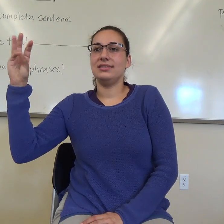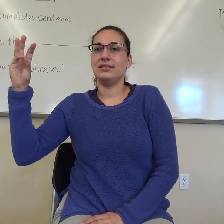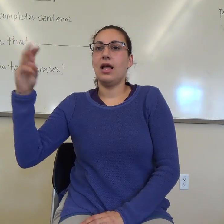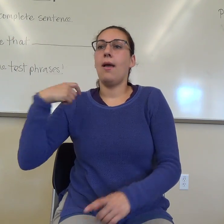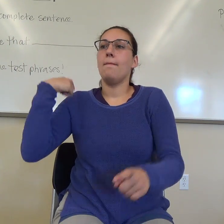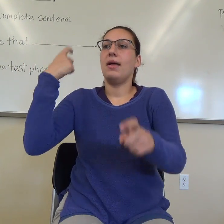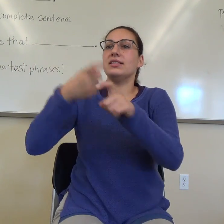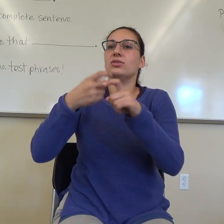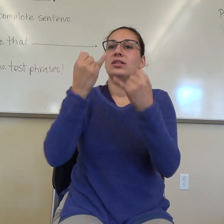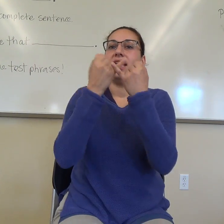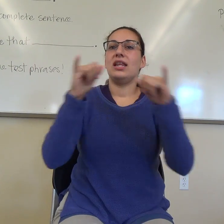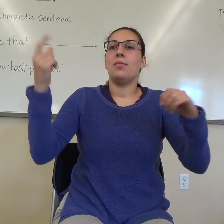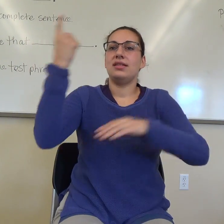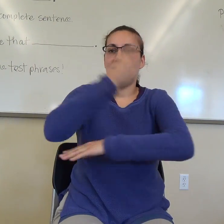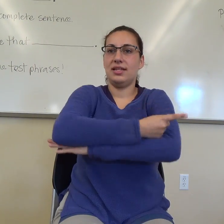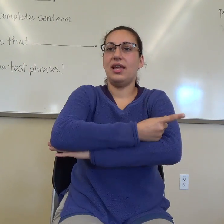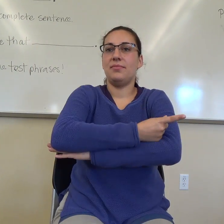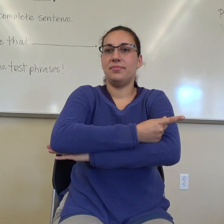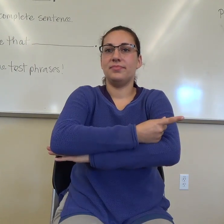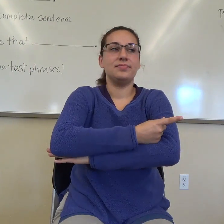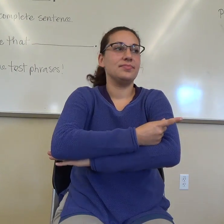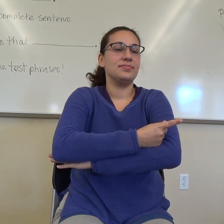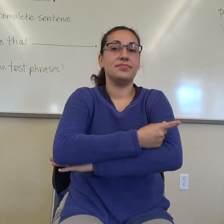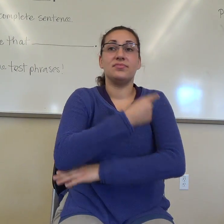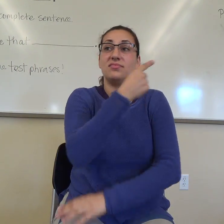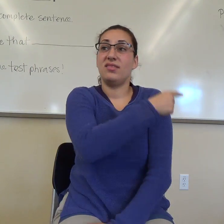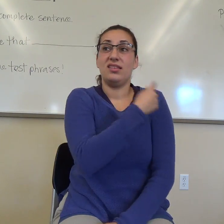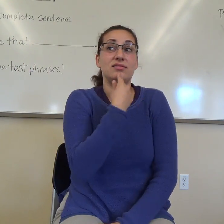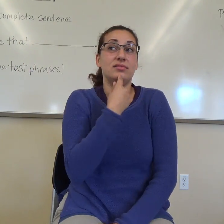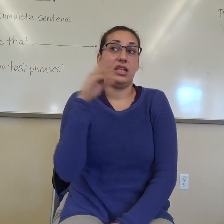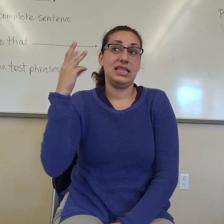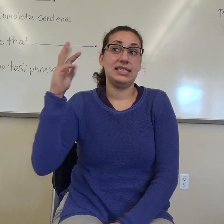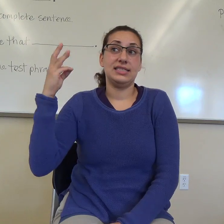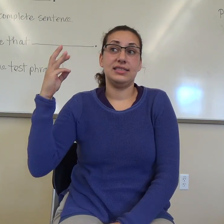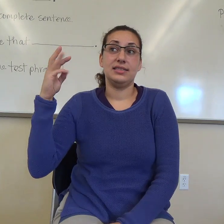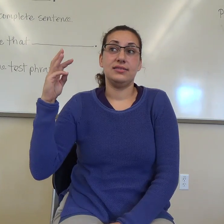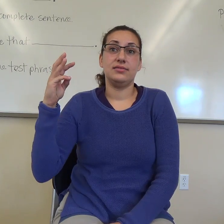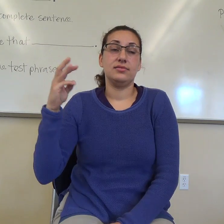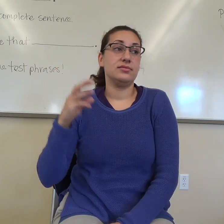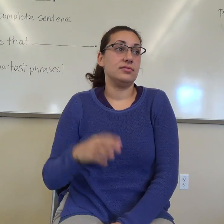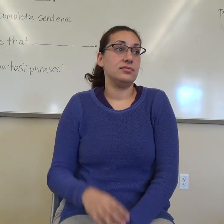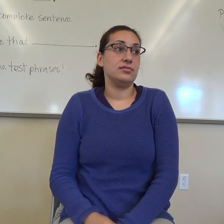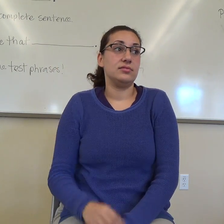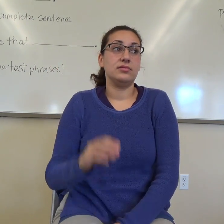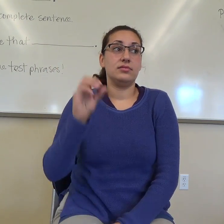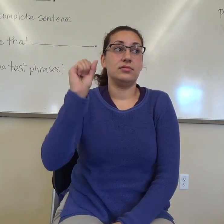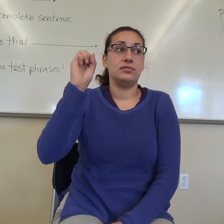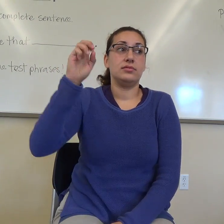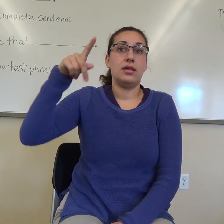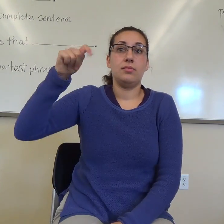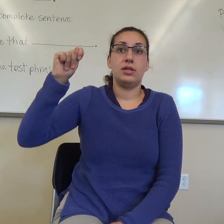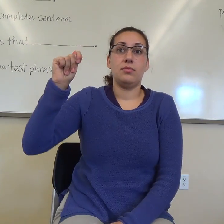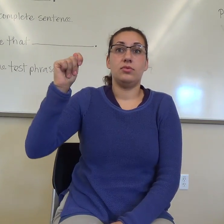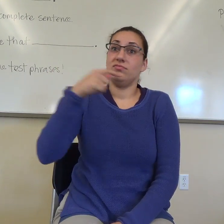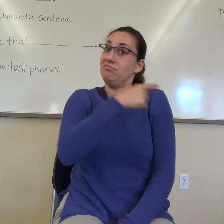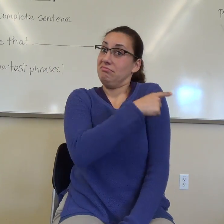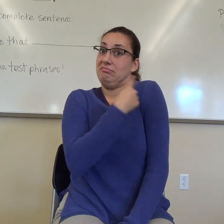September 16th, is the day Mexico got its independence from France. The